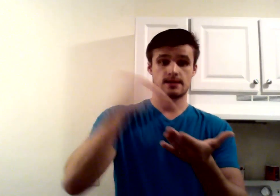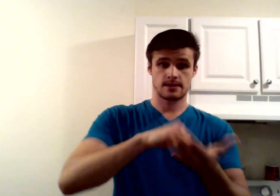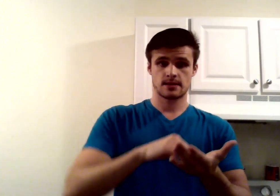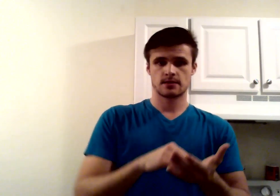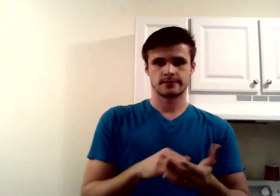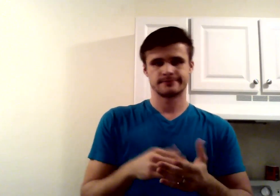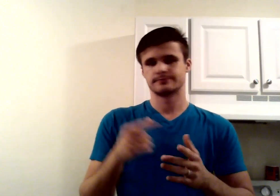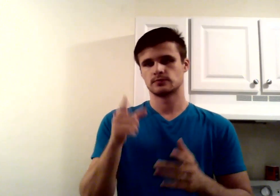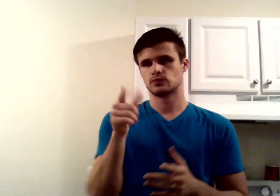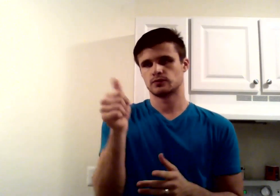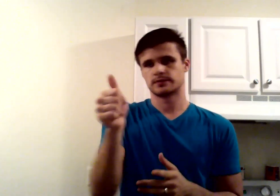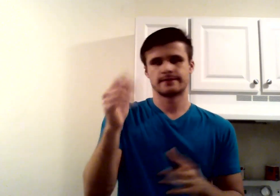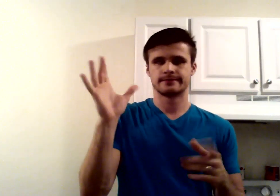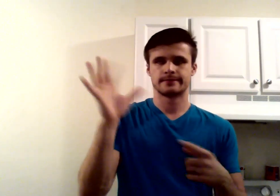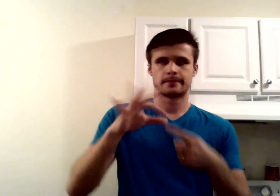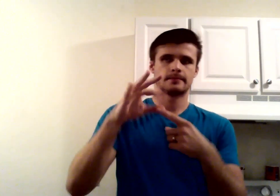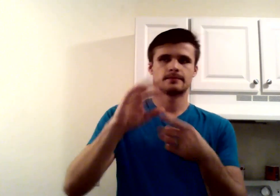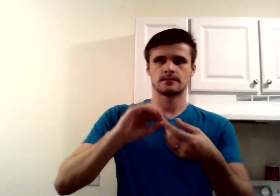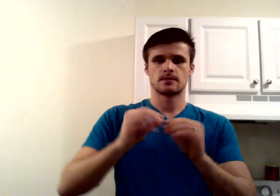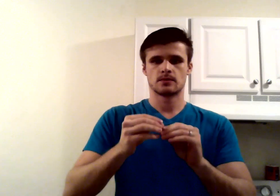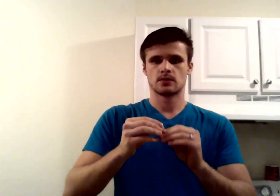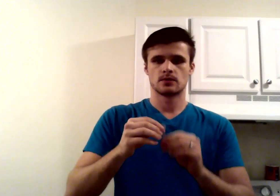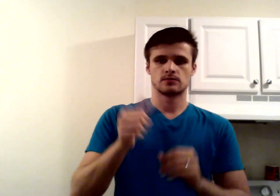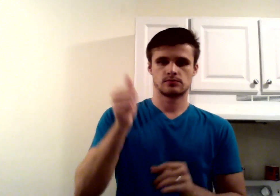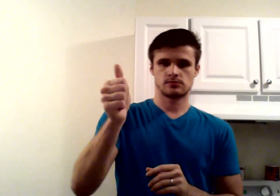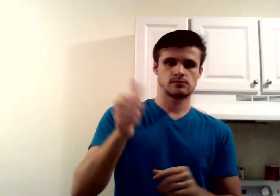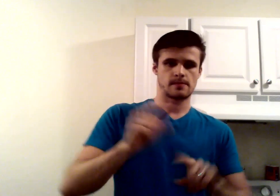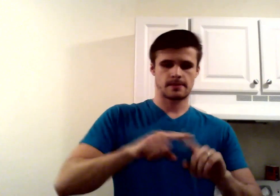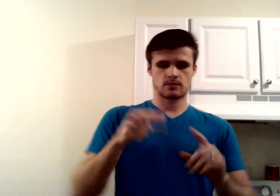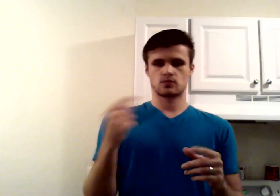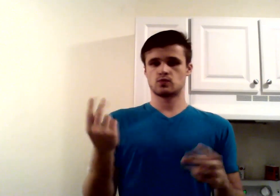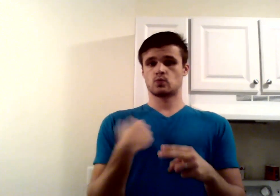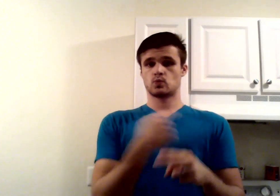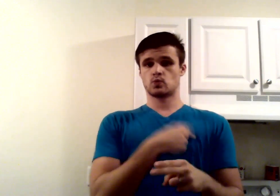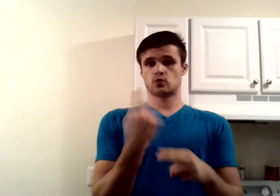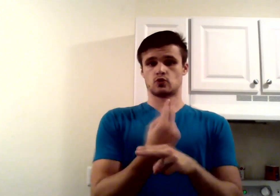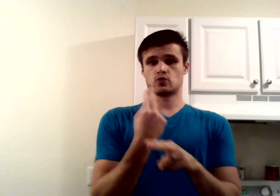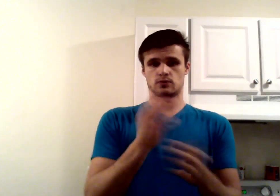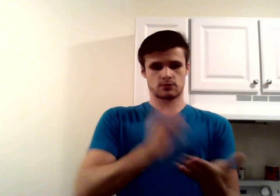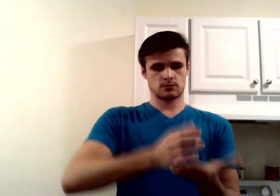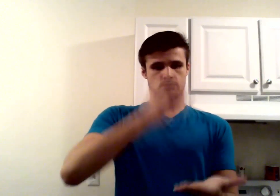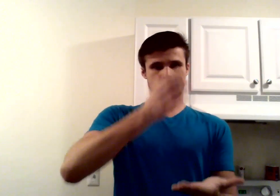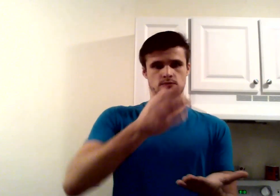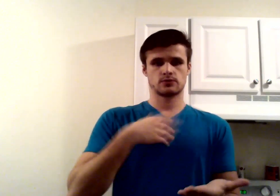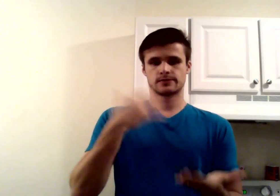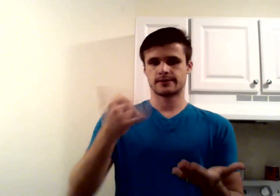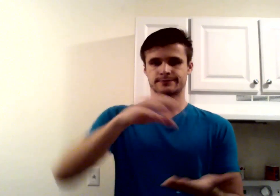number. I never know what kind of numbers come out, right? It's impossible to know, and I grab 4